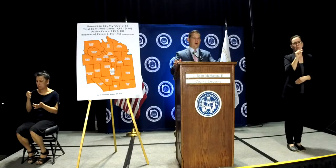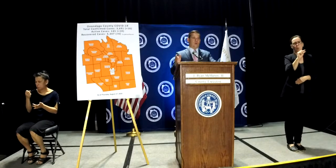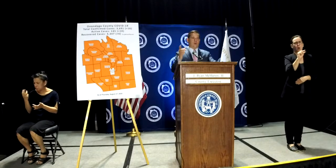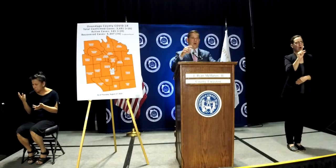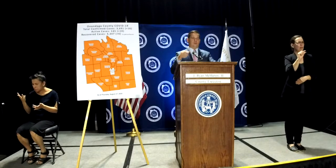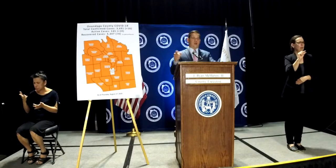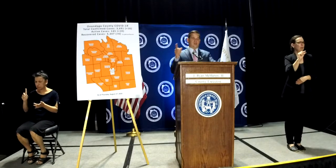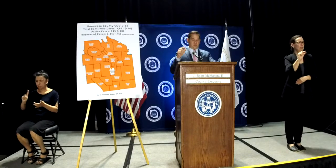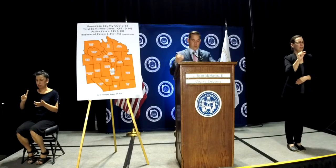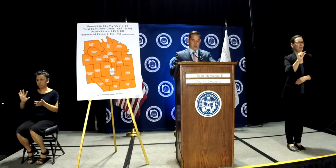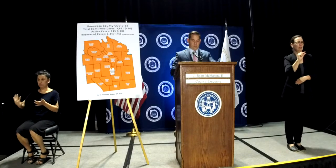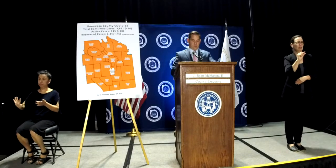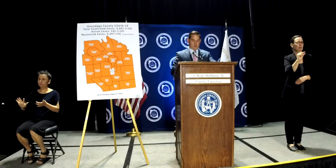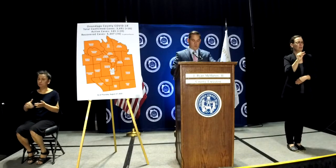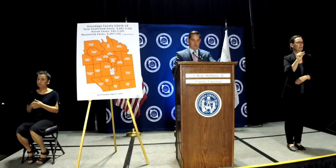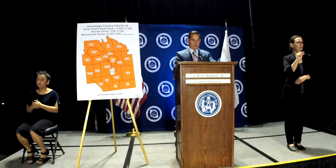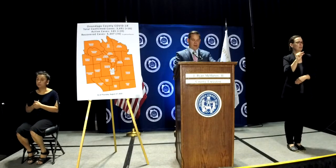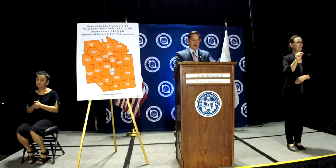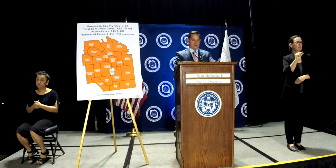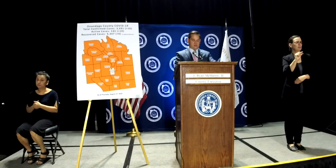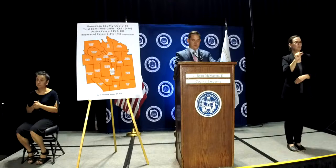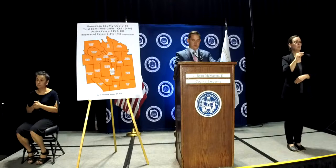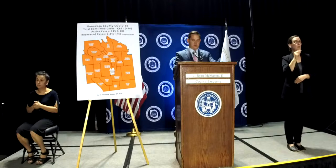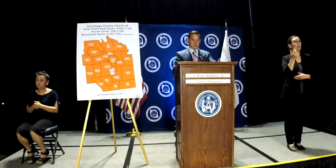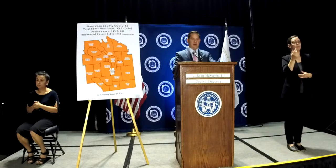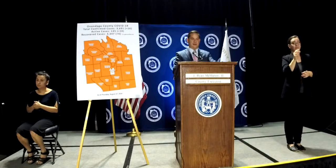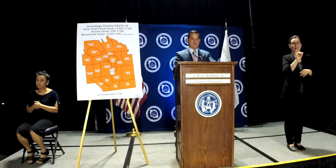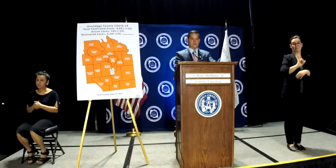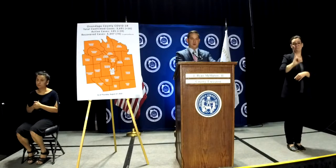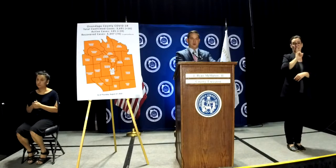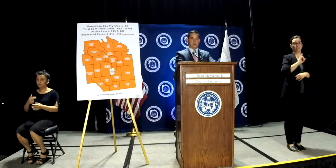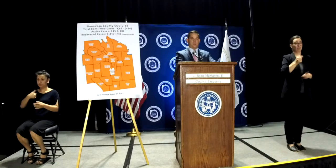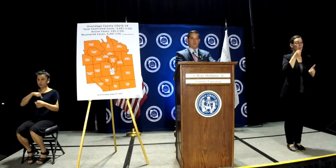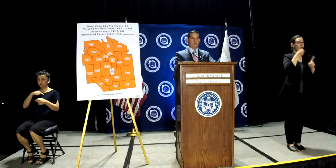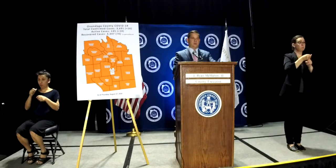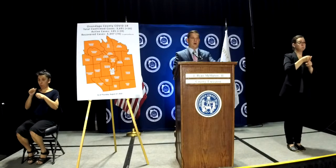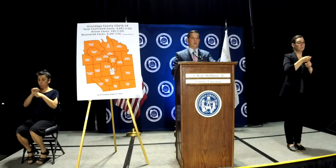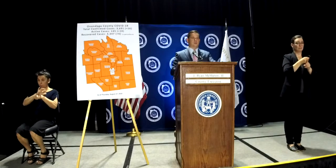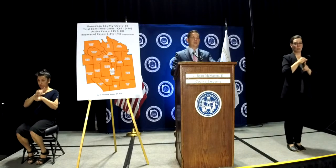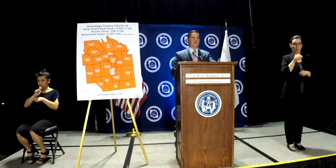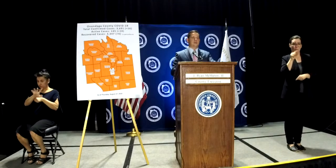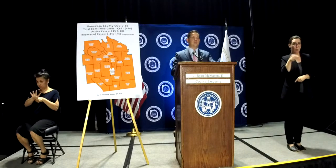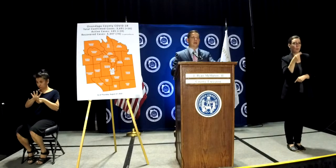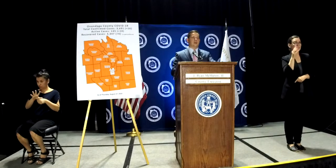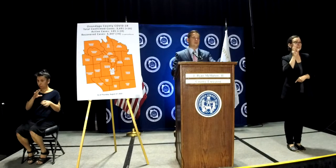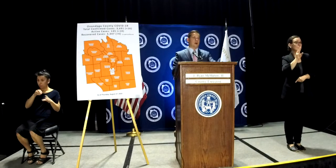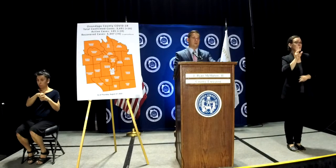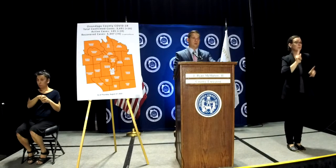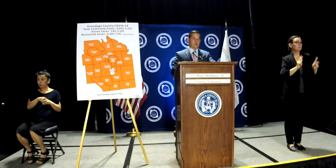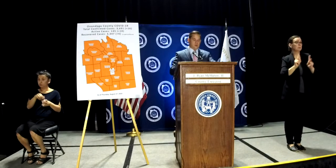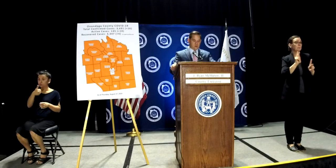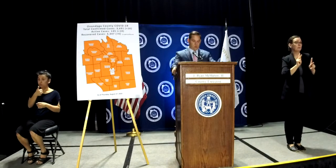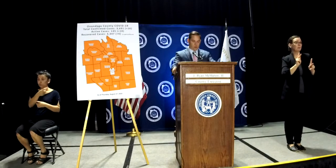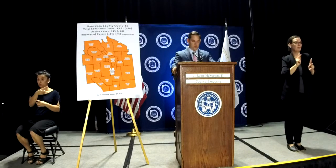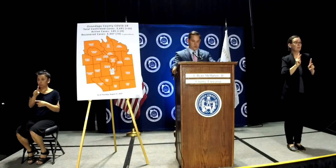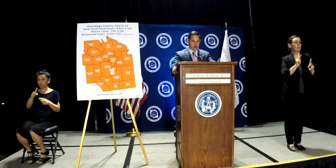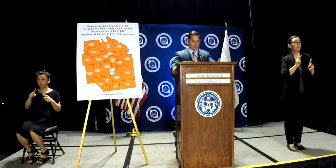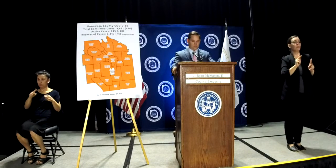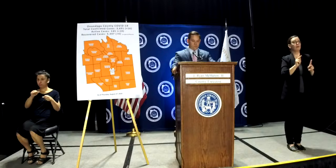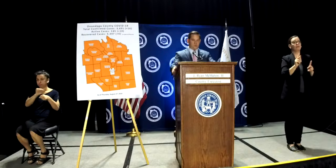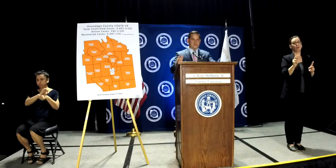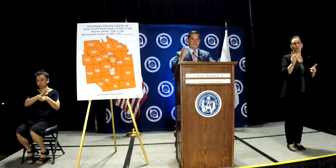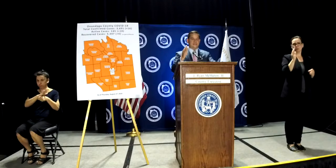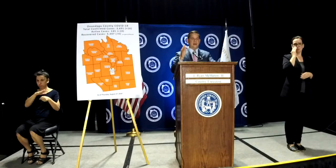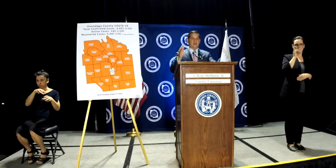Again, in our overall infection rate, we have the positives. Those 6 positives are in our numbers, but all those negatives aren't. So we're going to